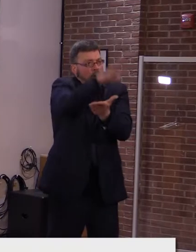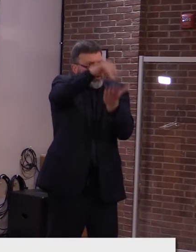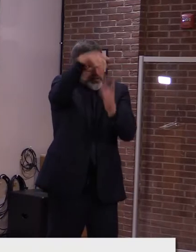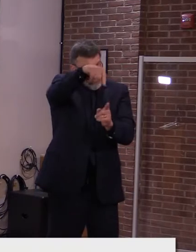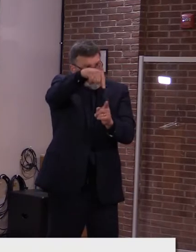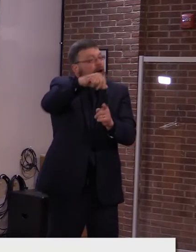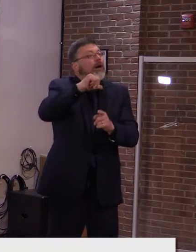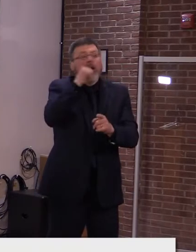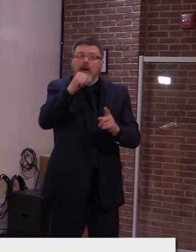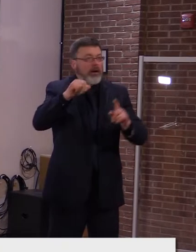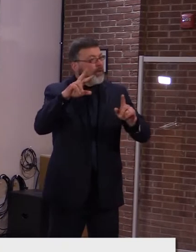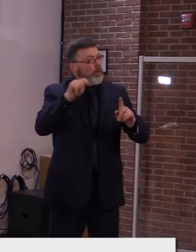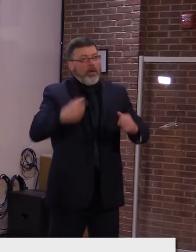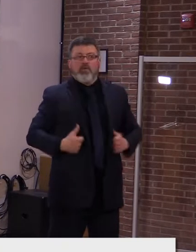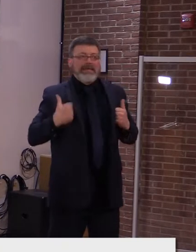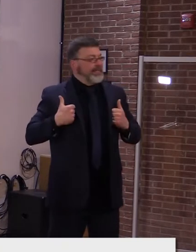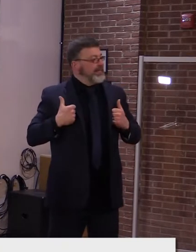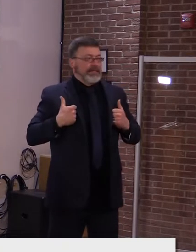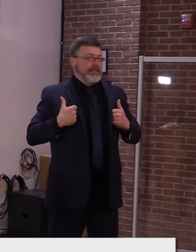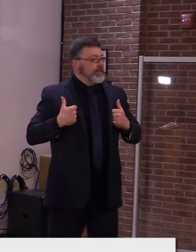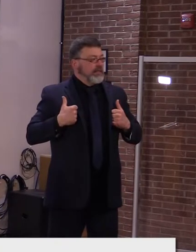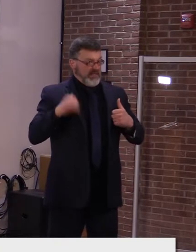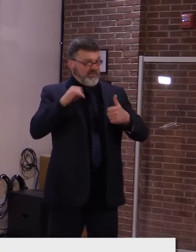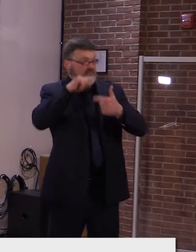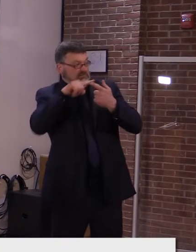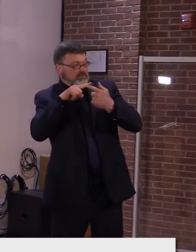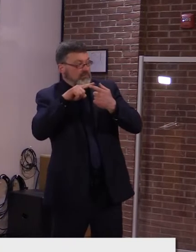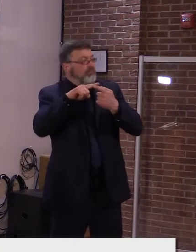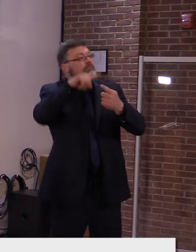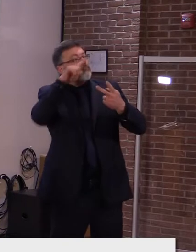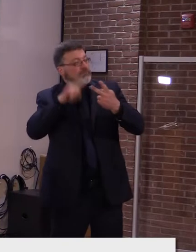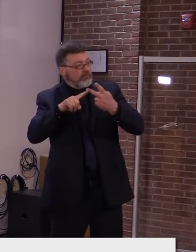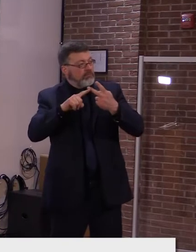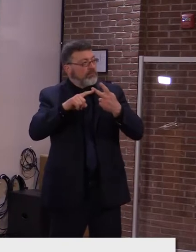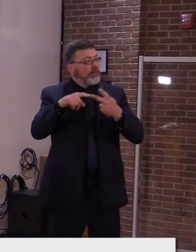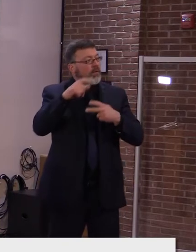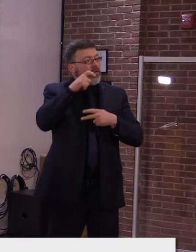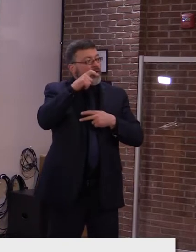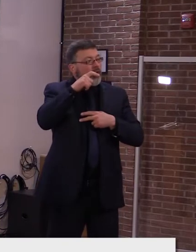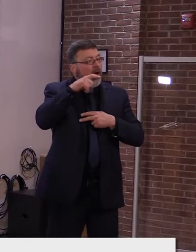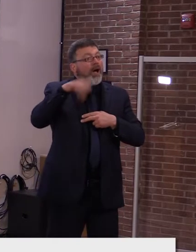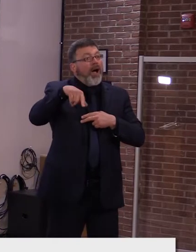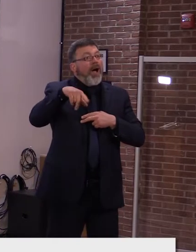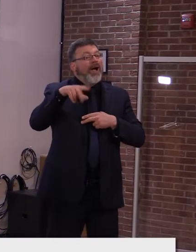healthvermont.gov/myvaccine. If you are unable to sign up online, you can call